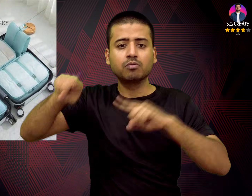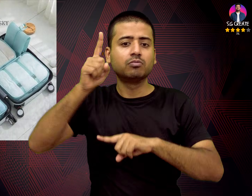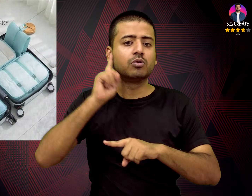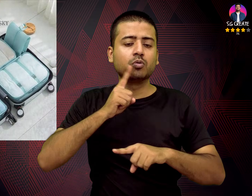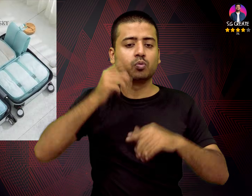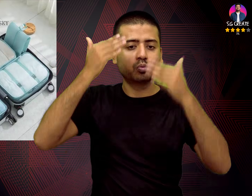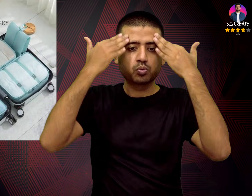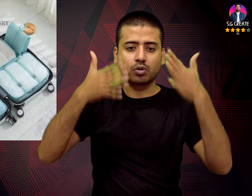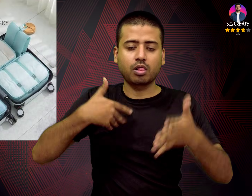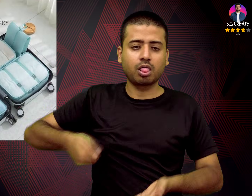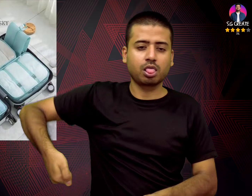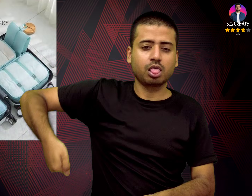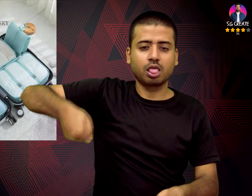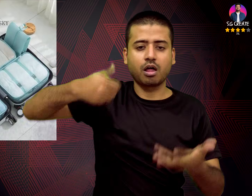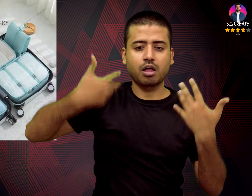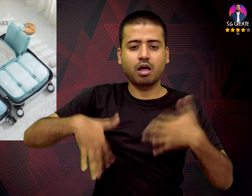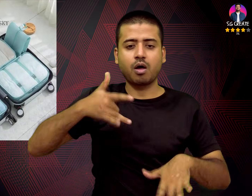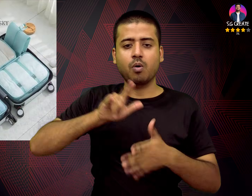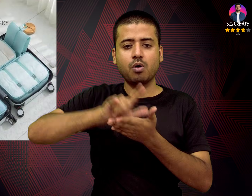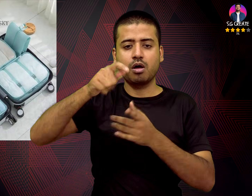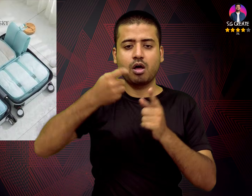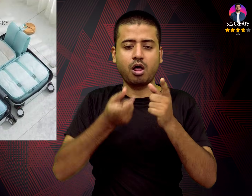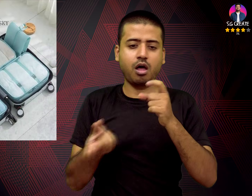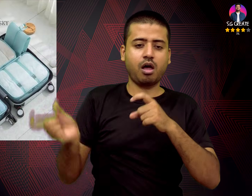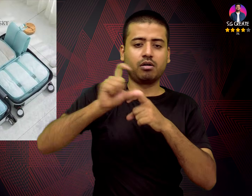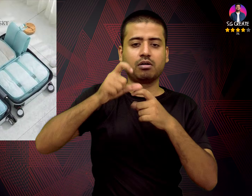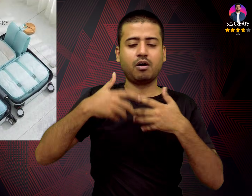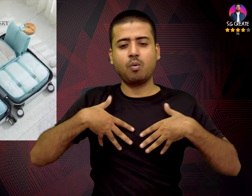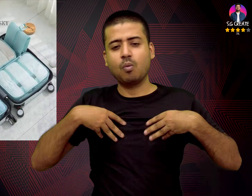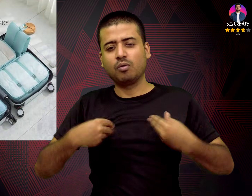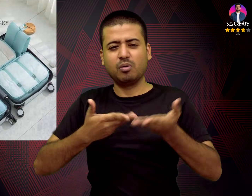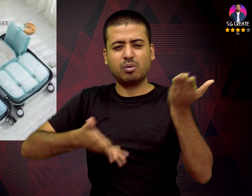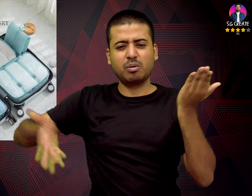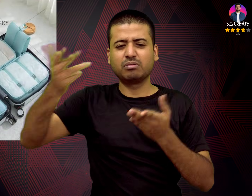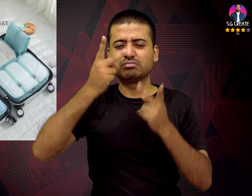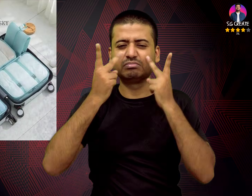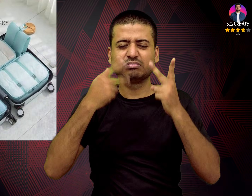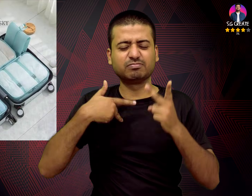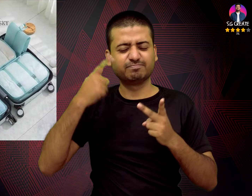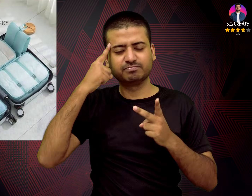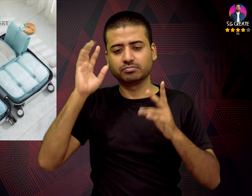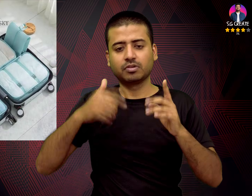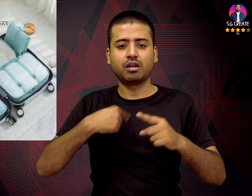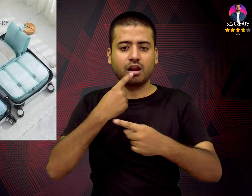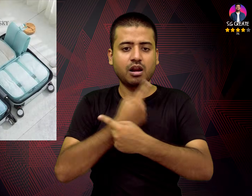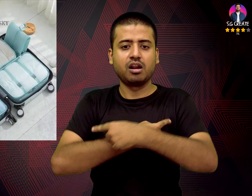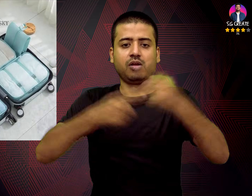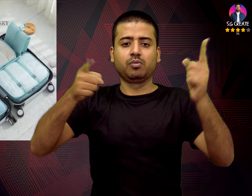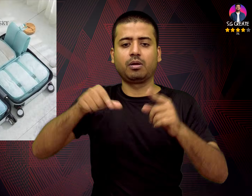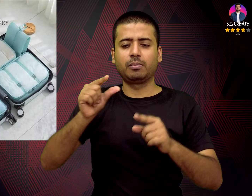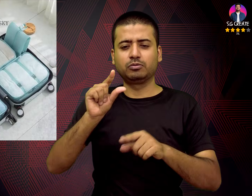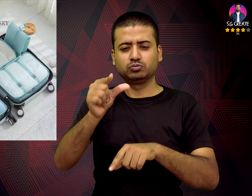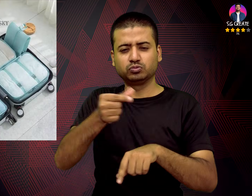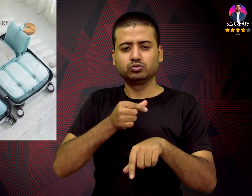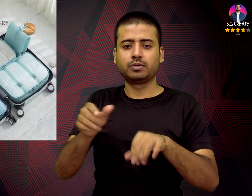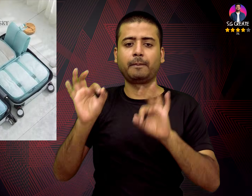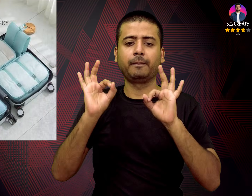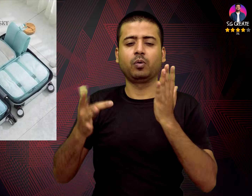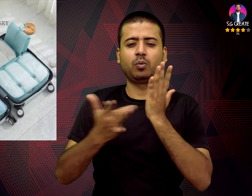jackets, as extreme compression can permanently damage their structure. To help you get the most out of your setup, let me know. Are you using